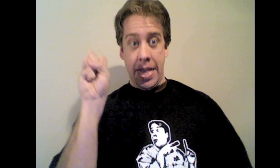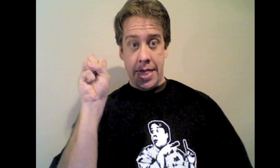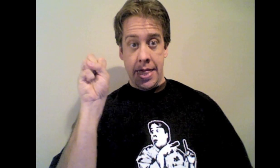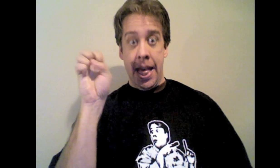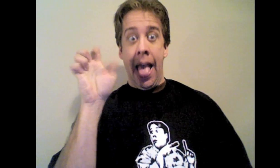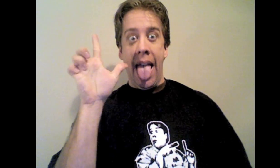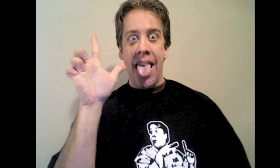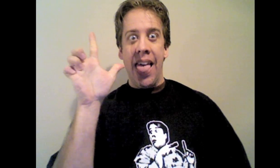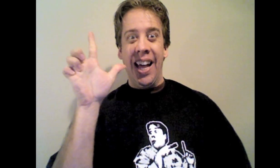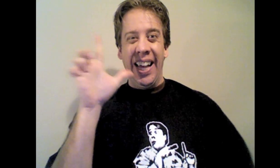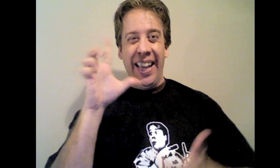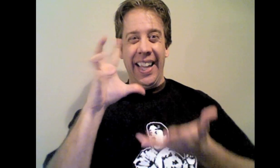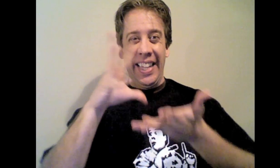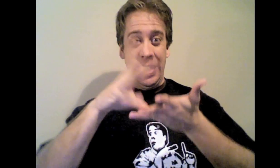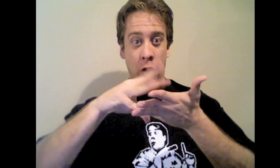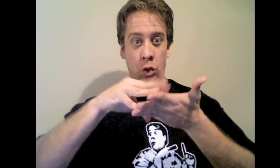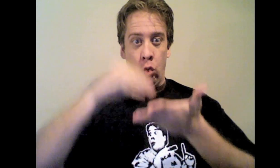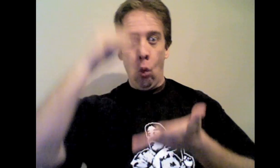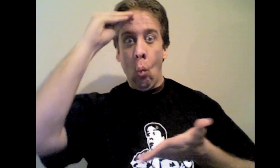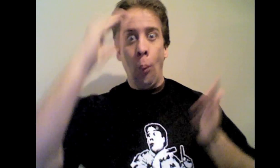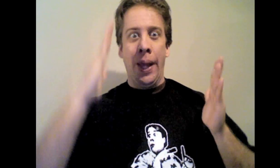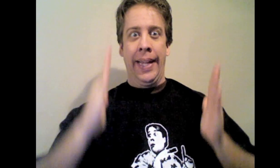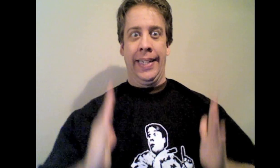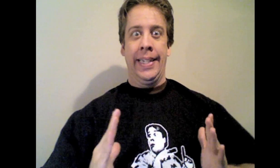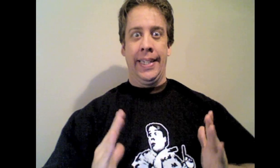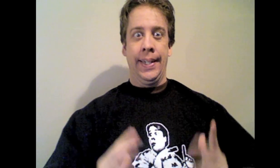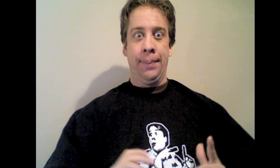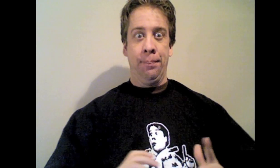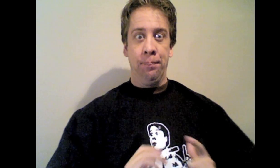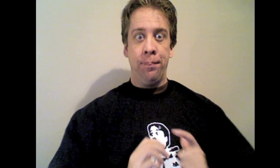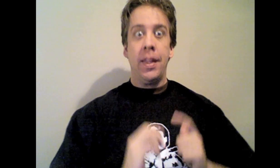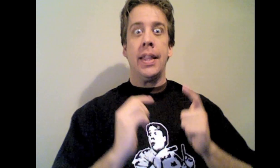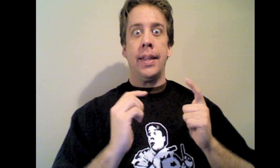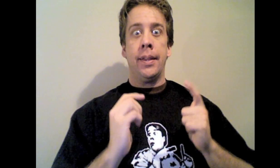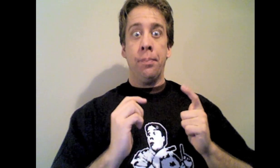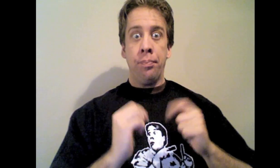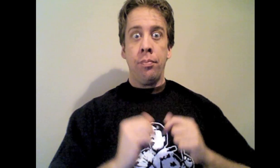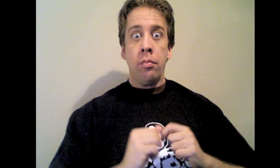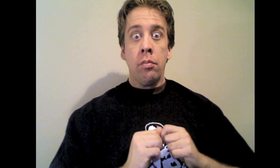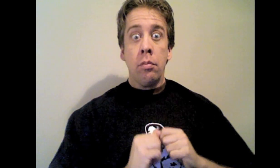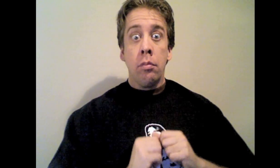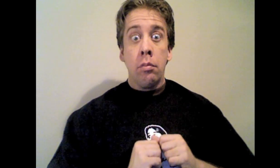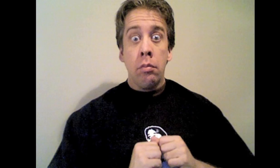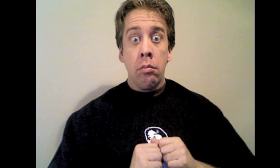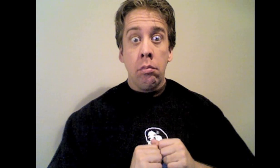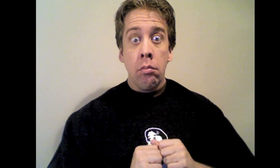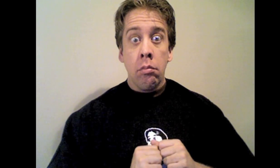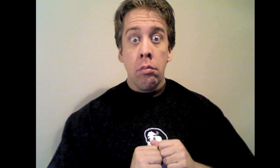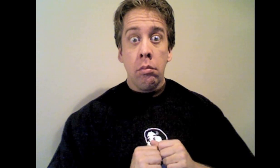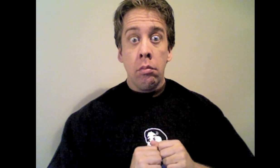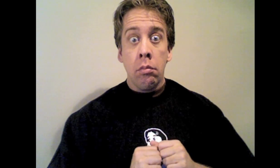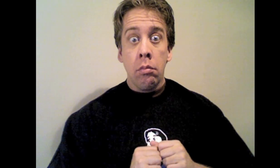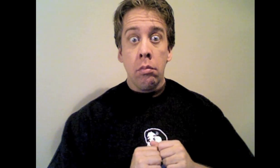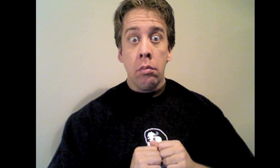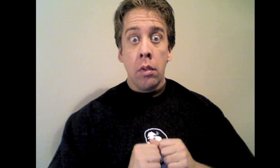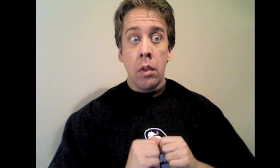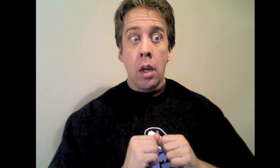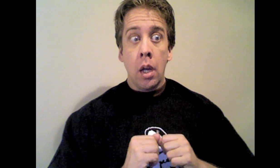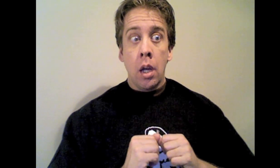I am an ASL learner student.